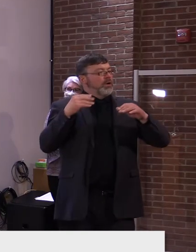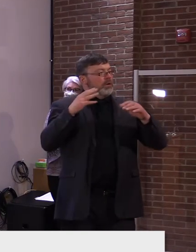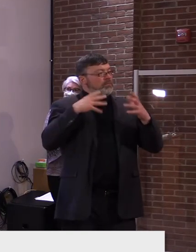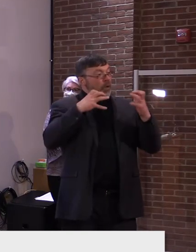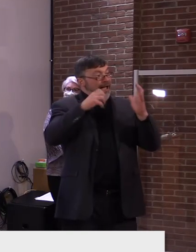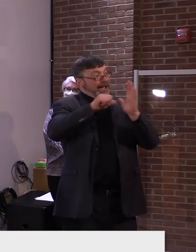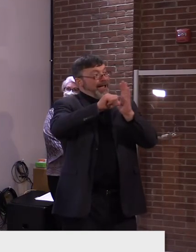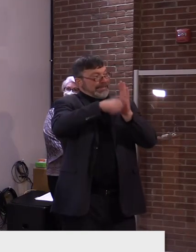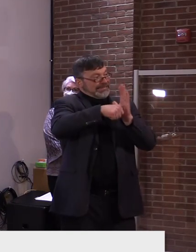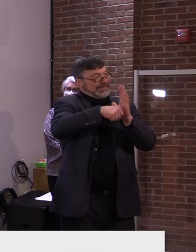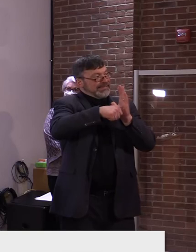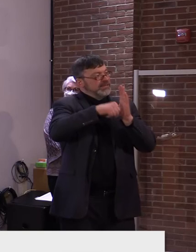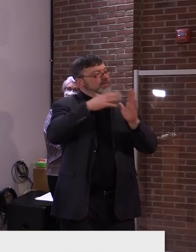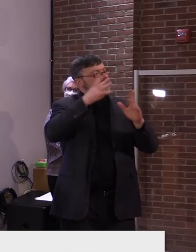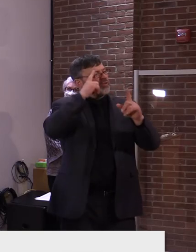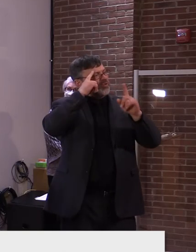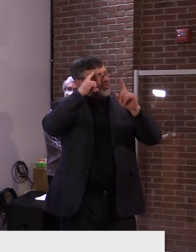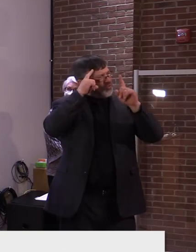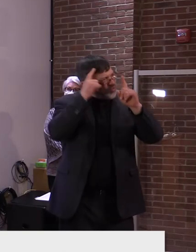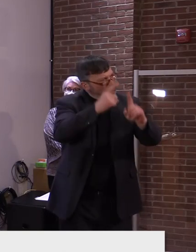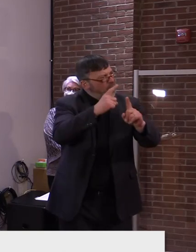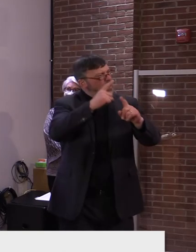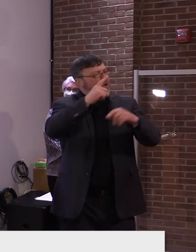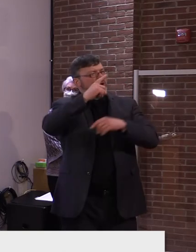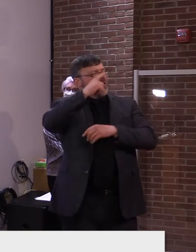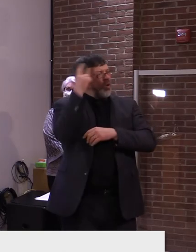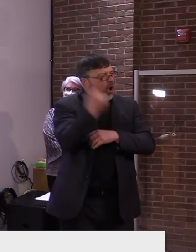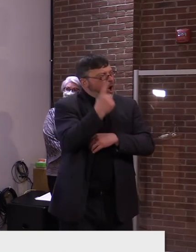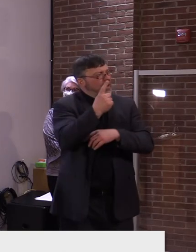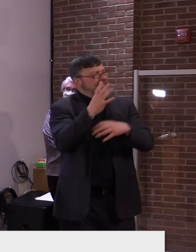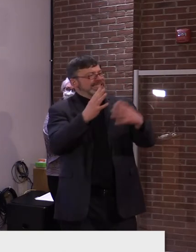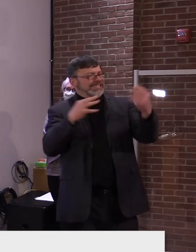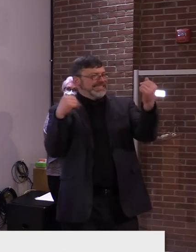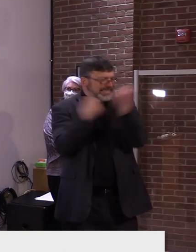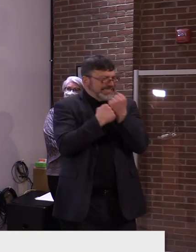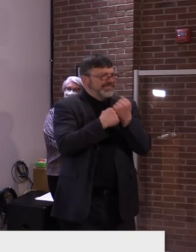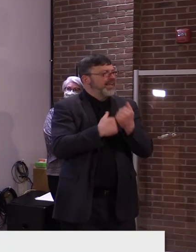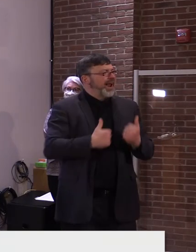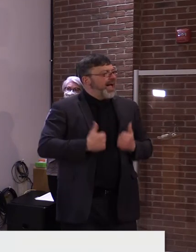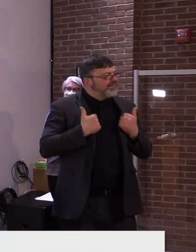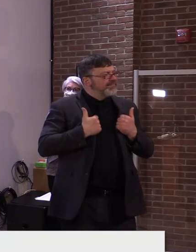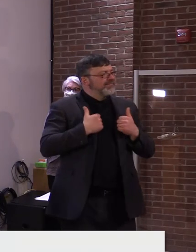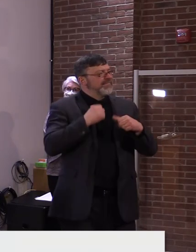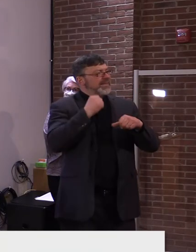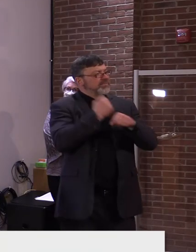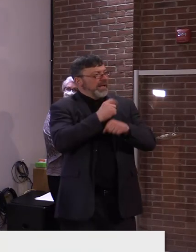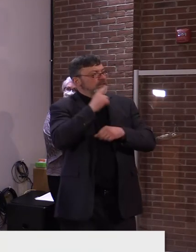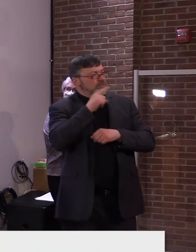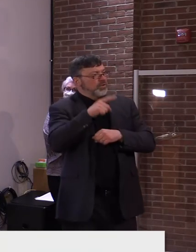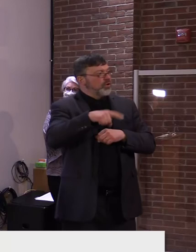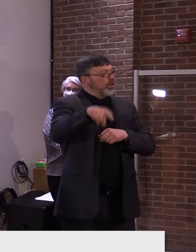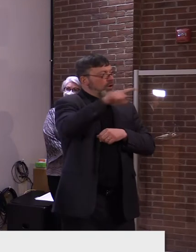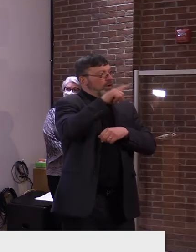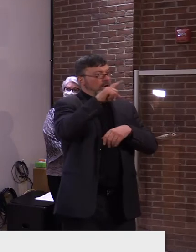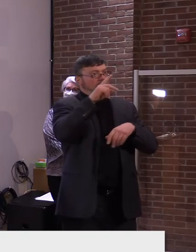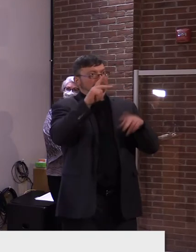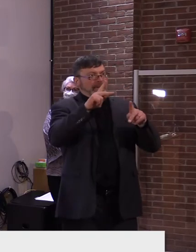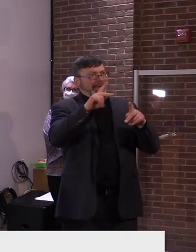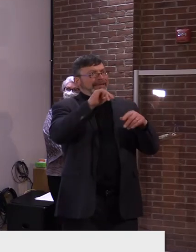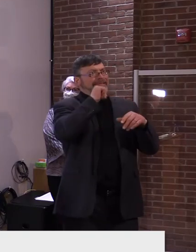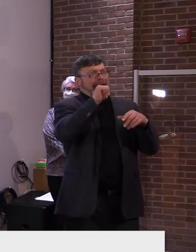very beginning was to preserve life and keep people out of the hospital. So when you look back, we